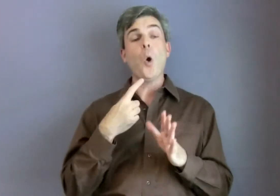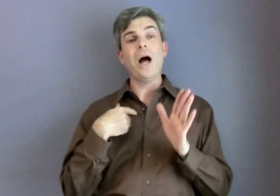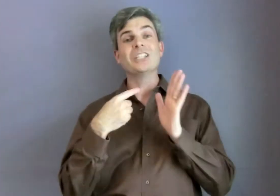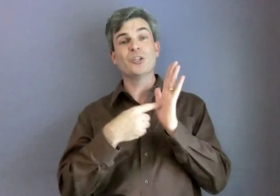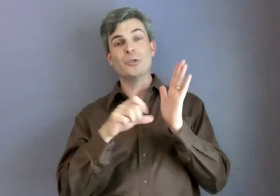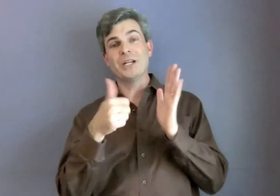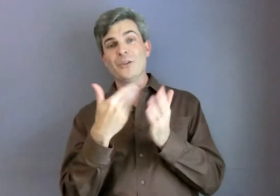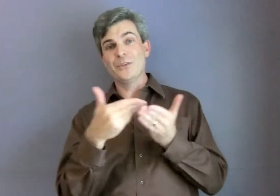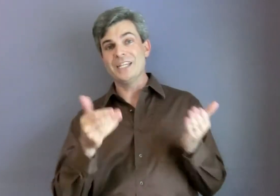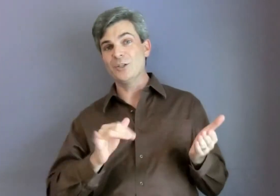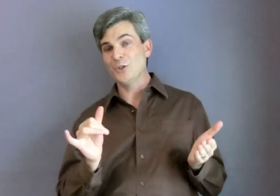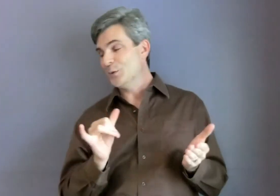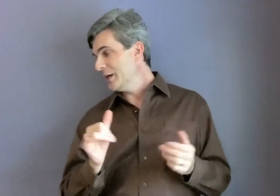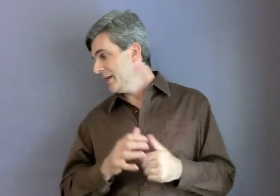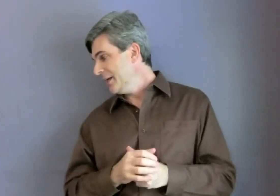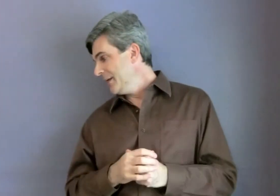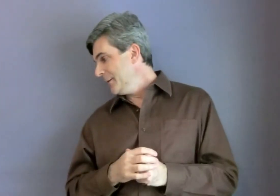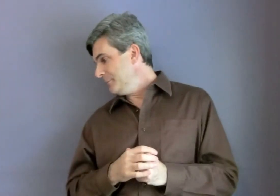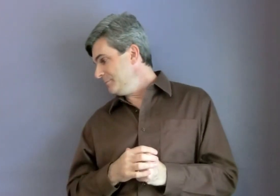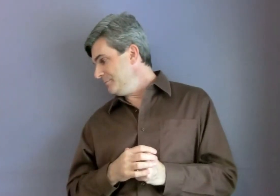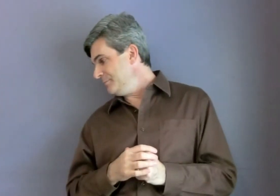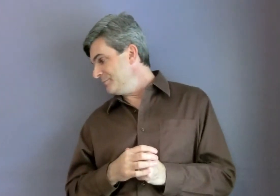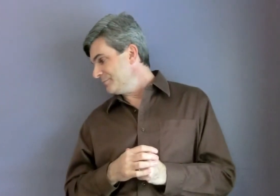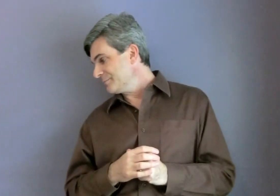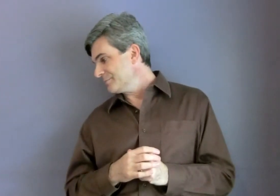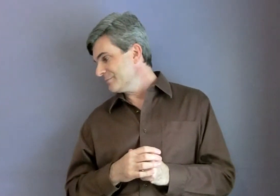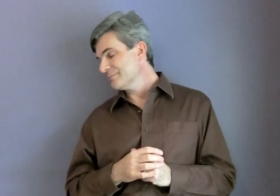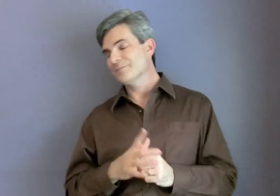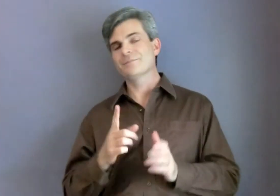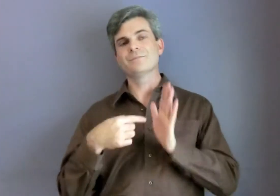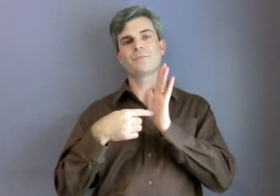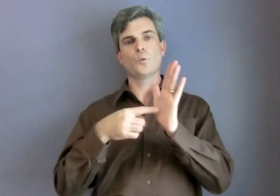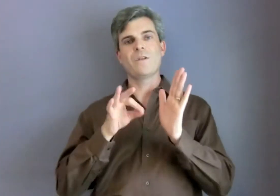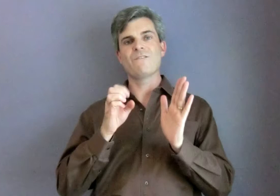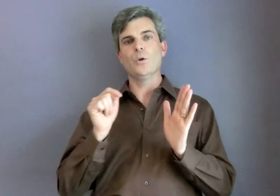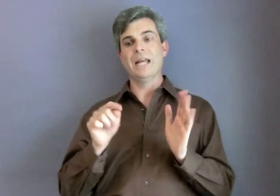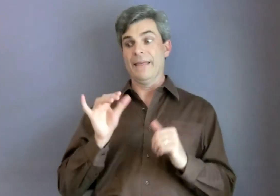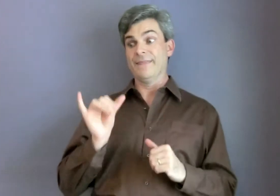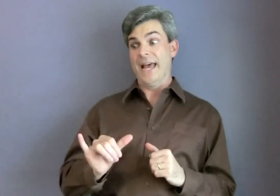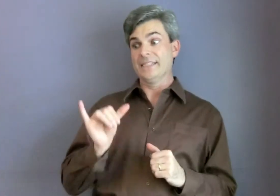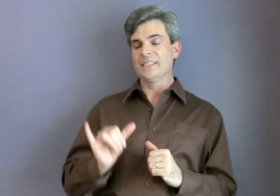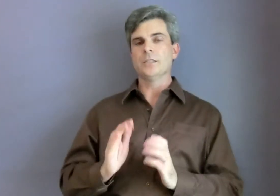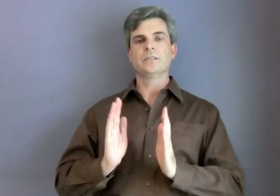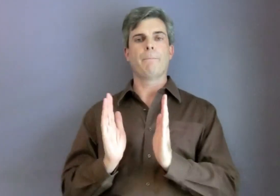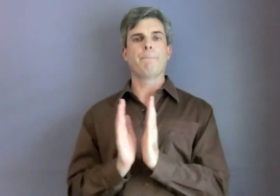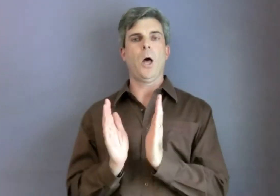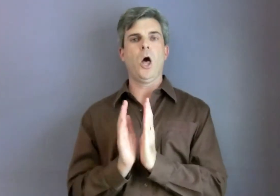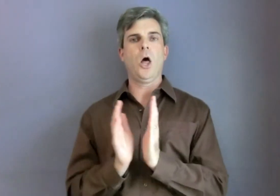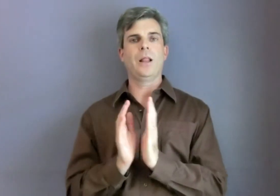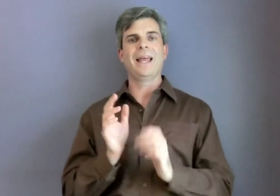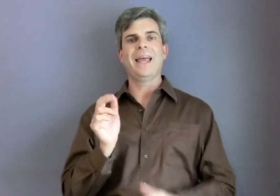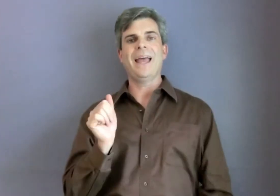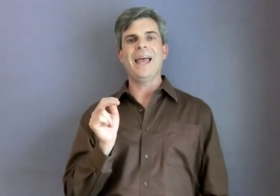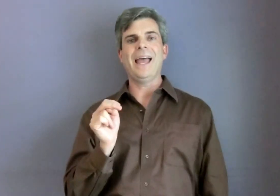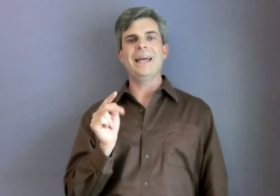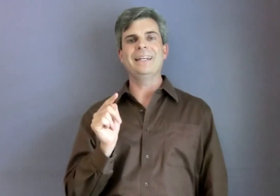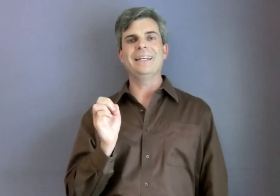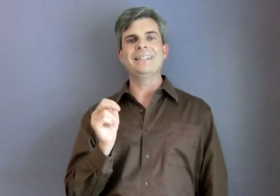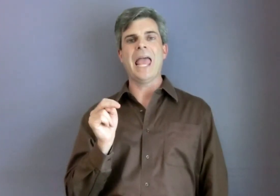down here, the camera can see that. That is a small antenna Underneath my heel, there is a sensor